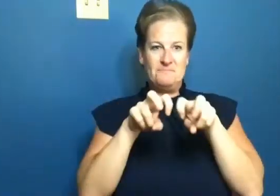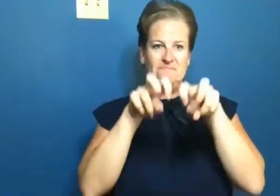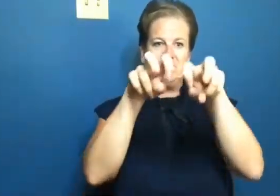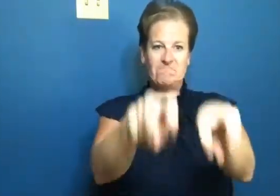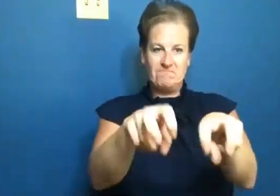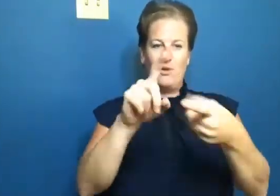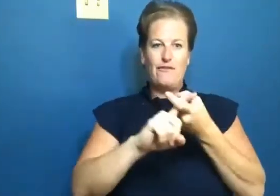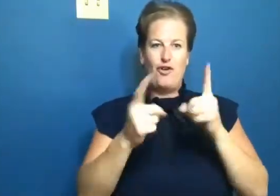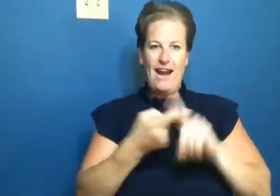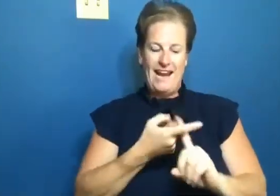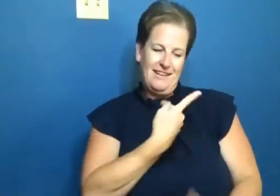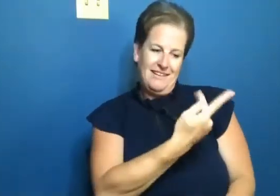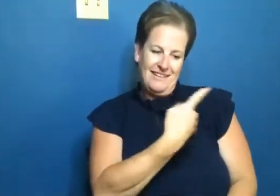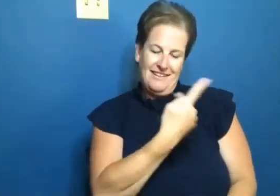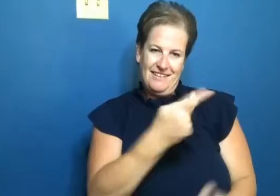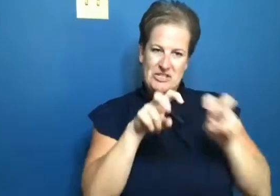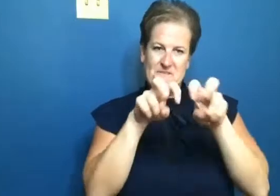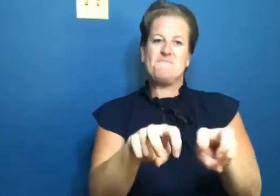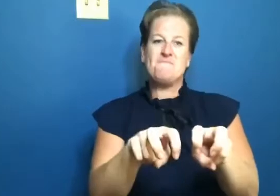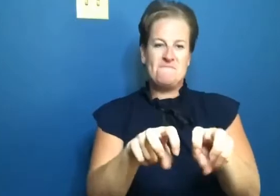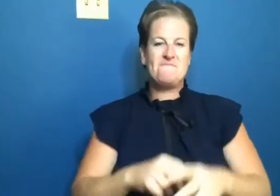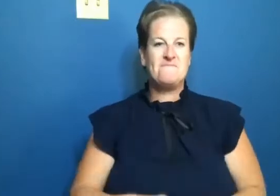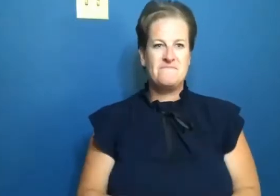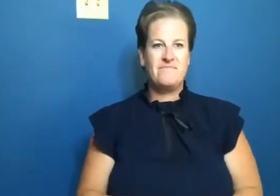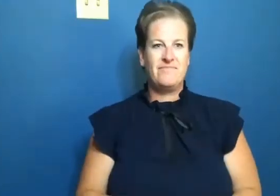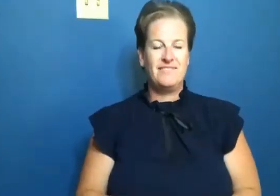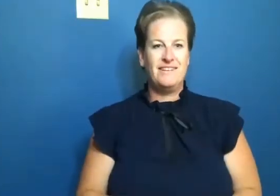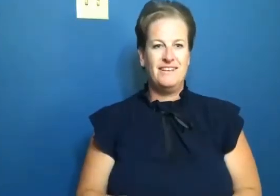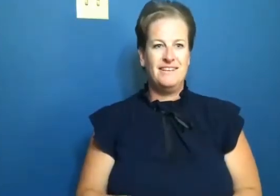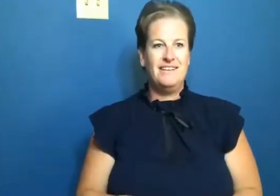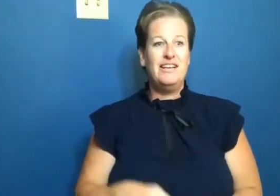going together. And so Brian,